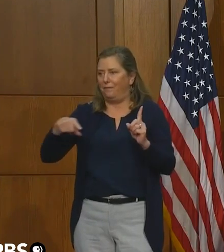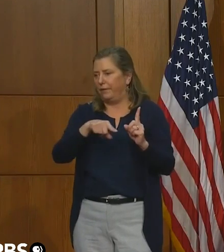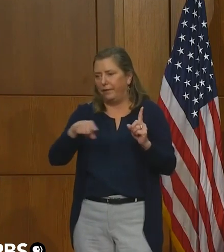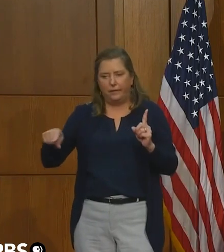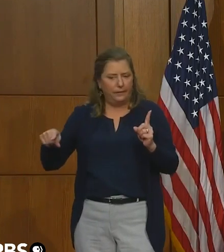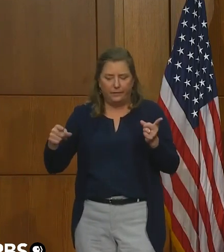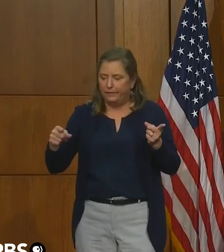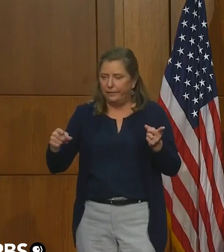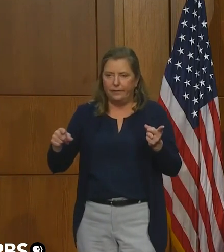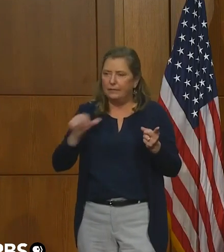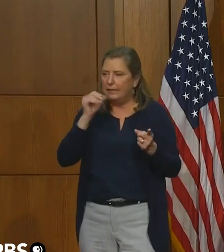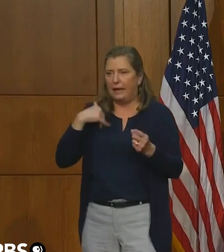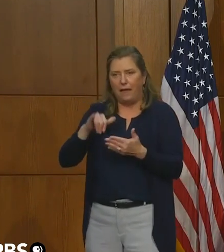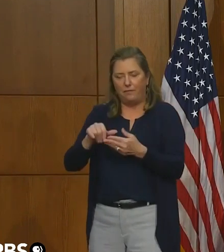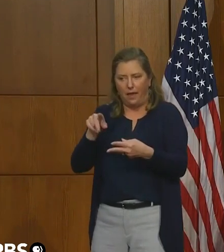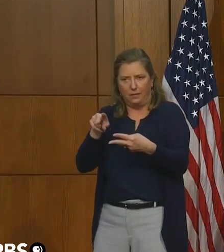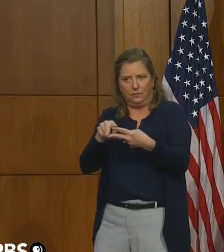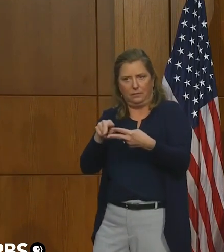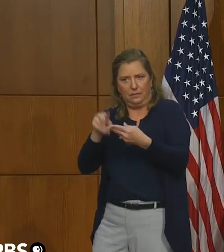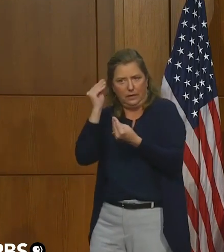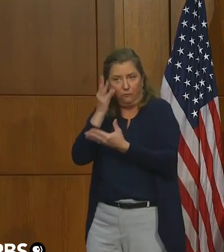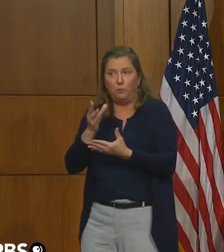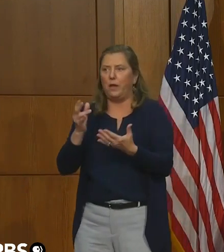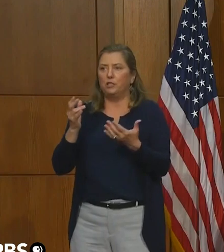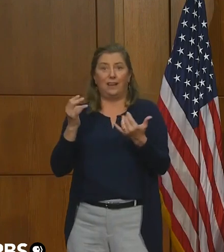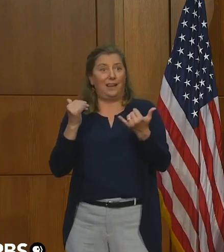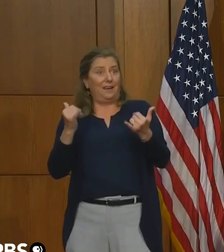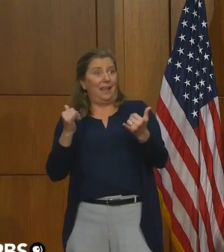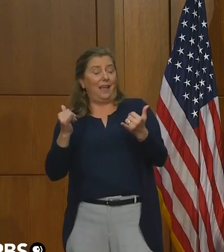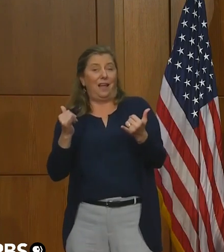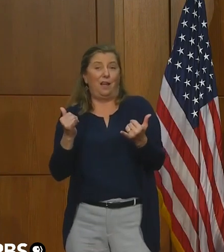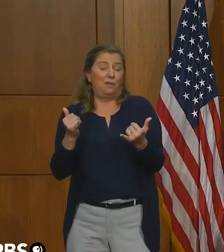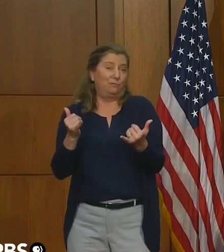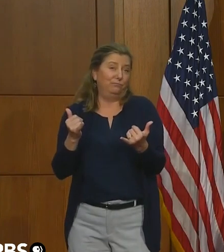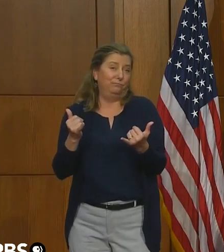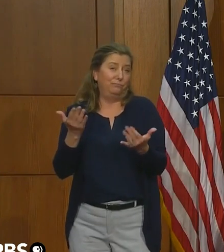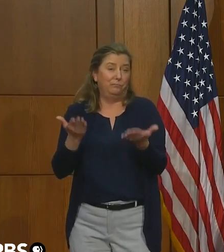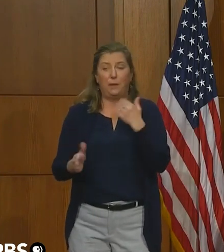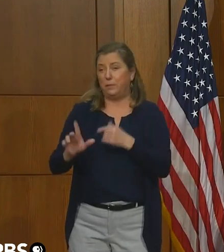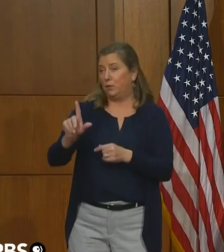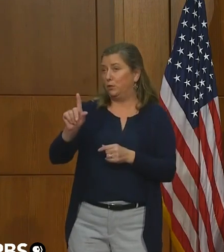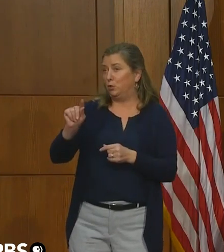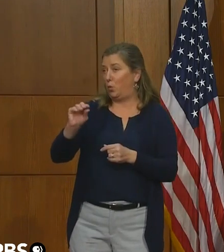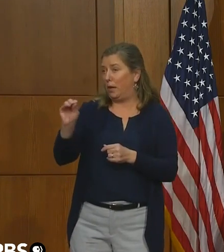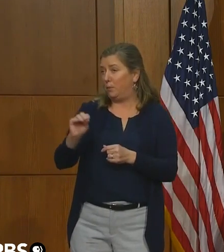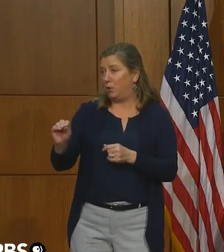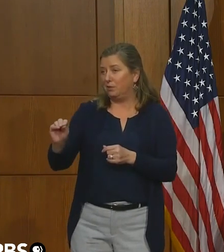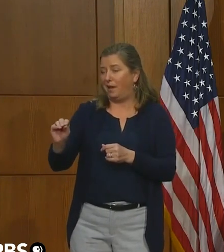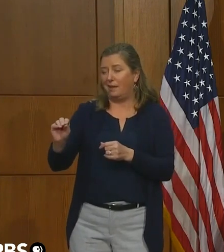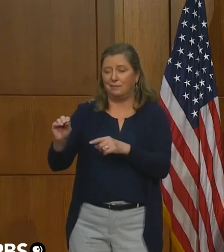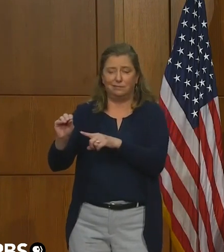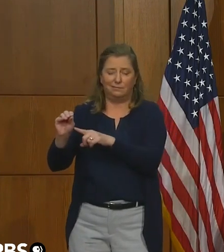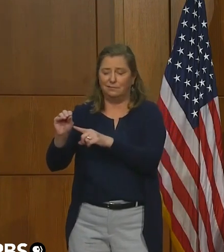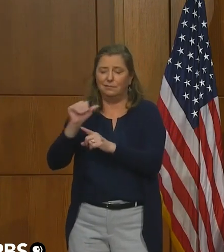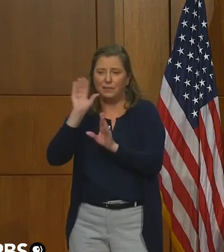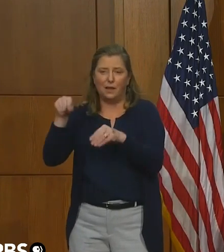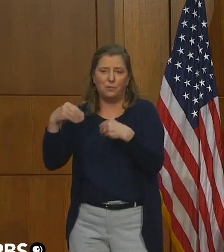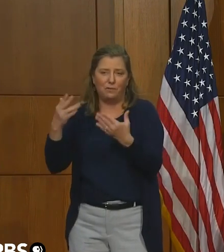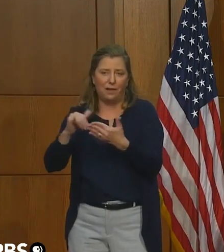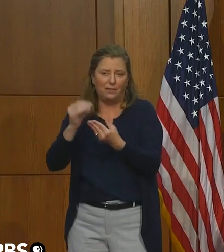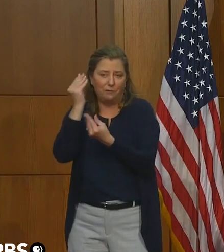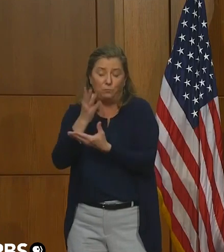that we had were missing that data, and it's now well below about 20% or so with in terms of African